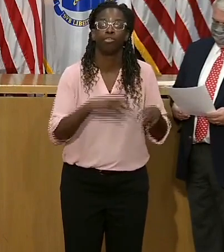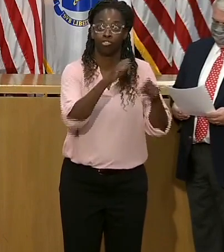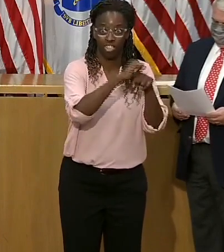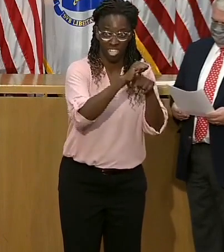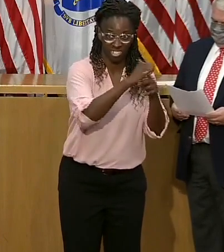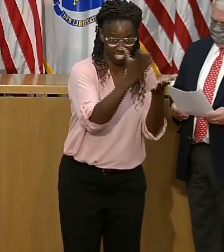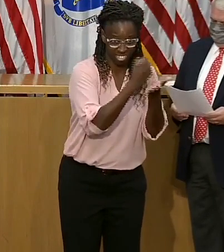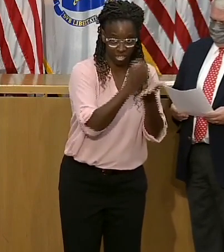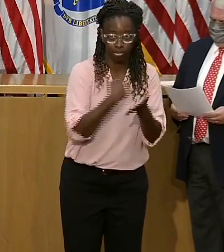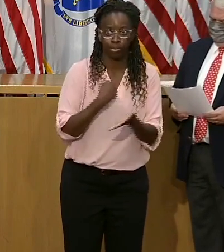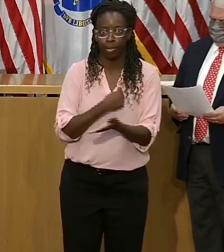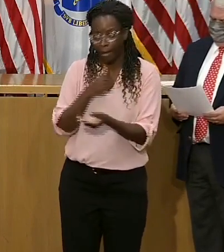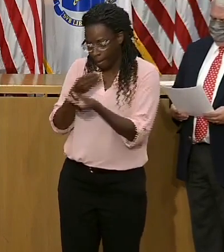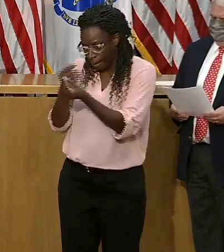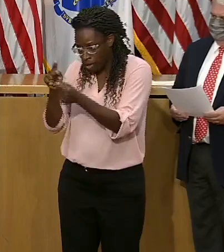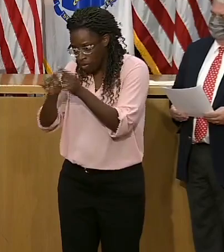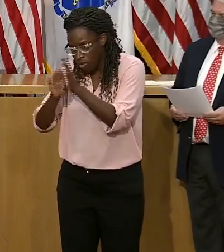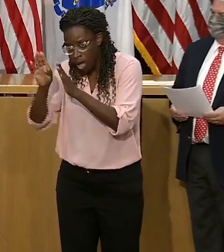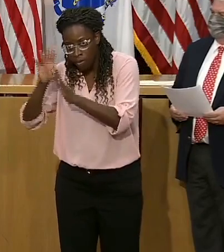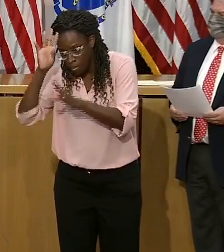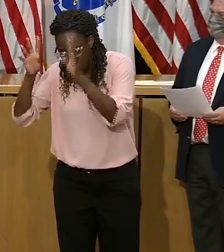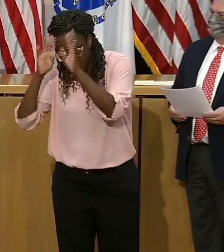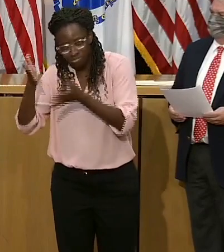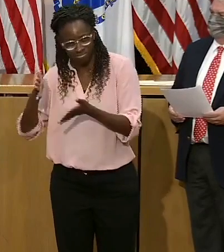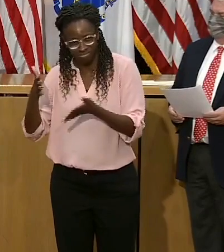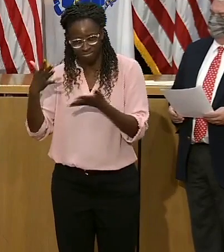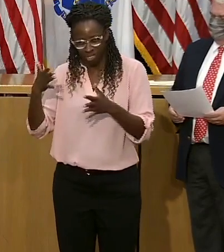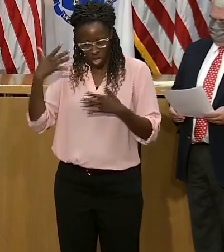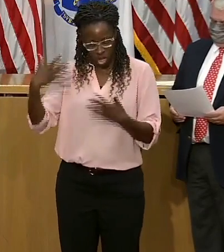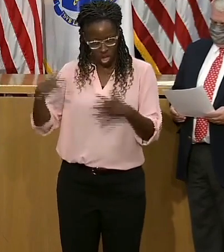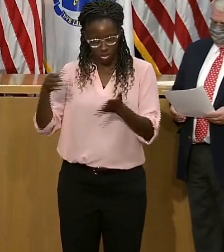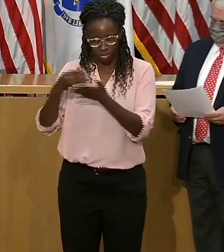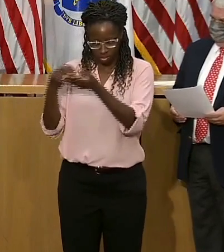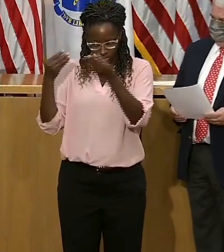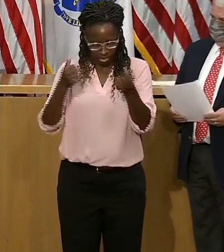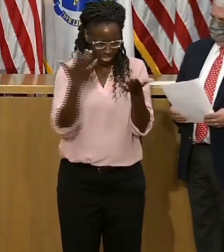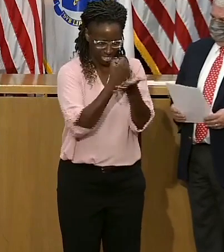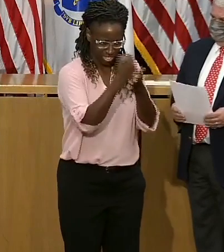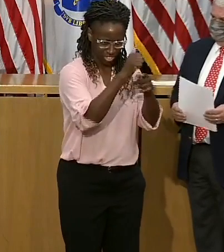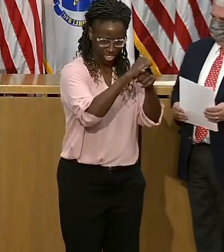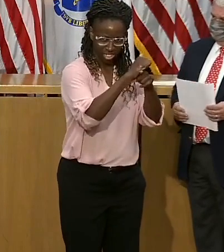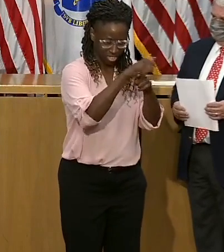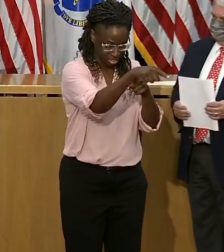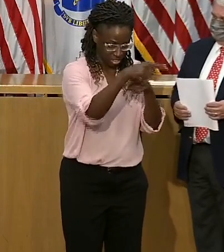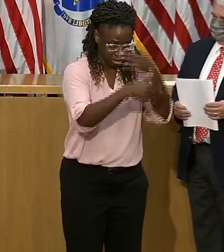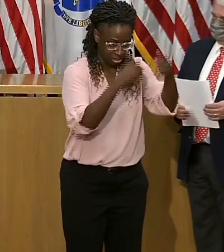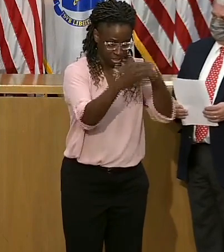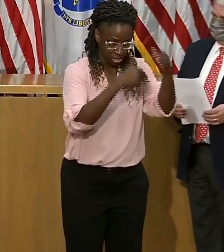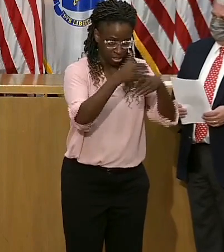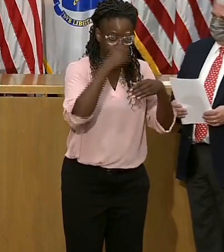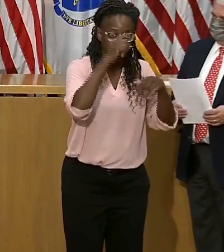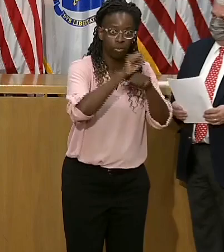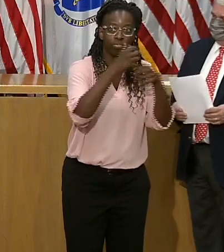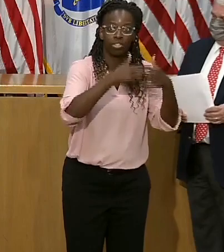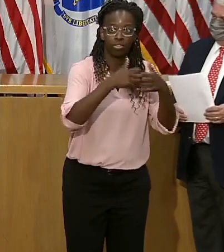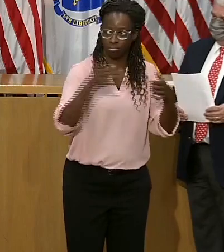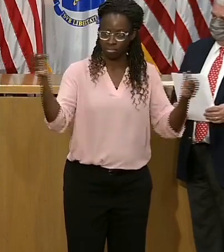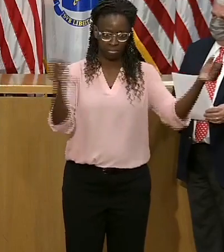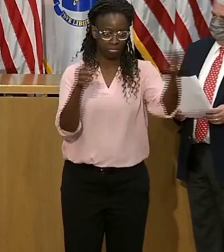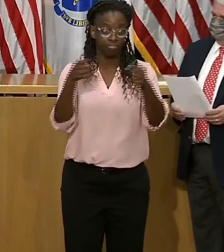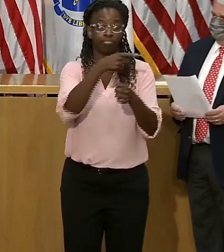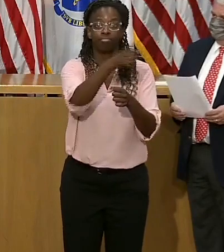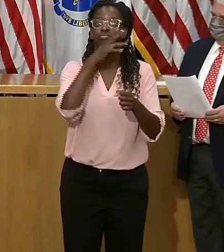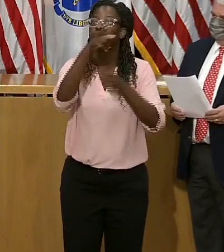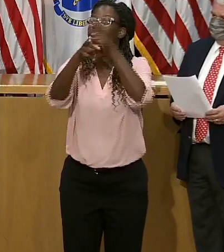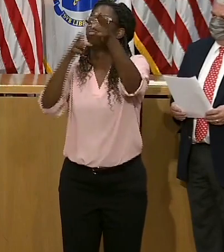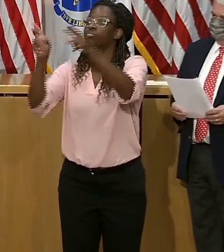million we already have in the governor's budget towards the Career Technical Institute to help close the skills gaps for